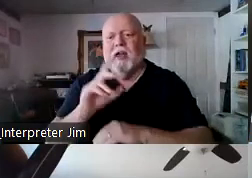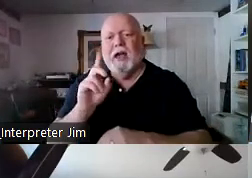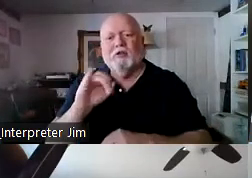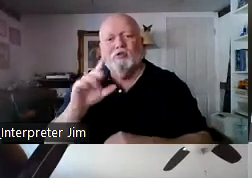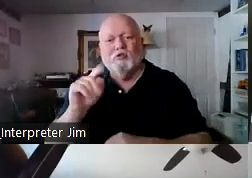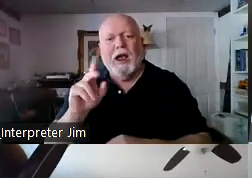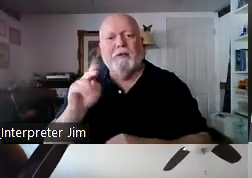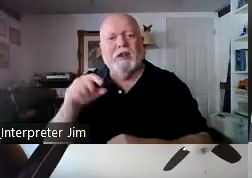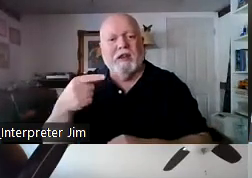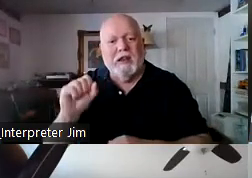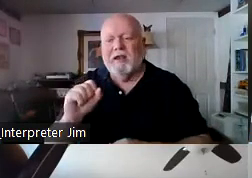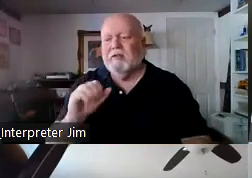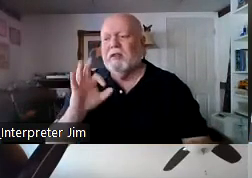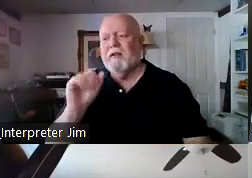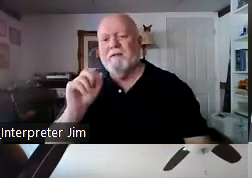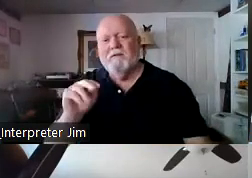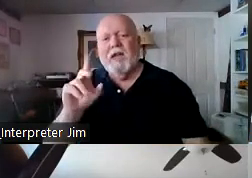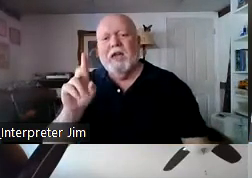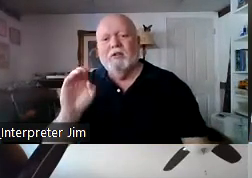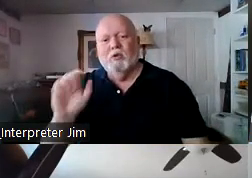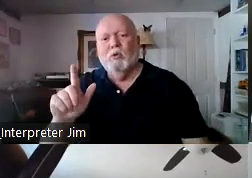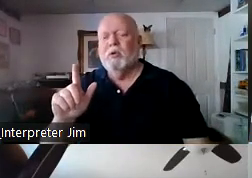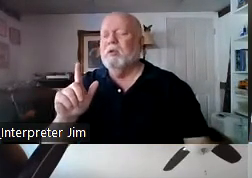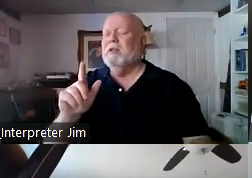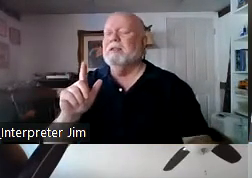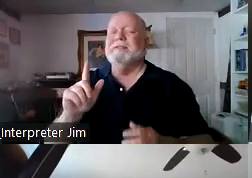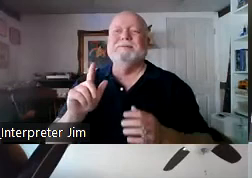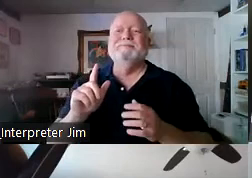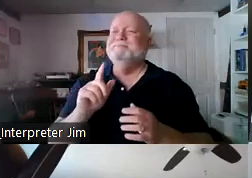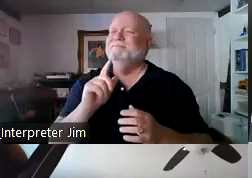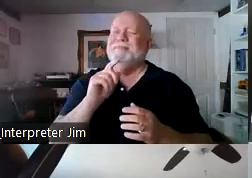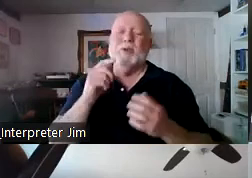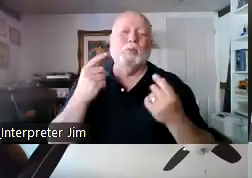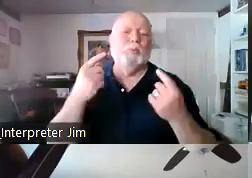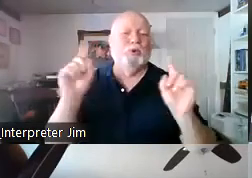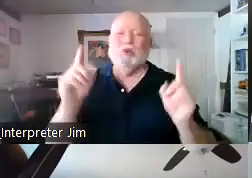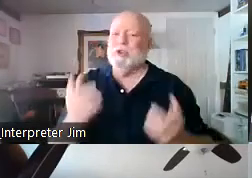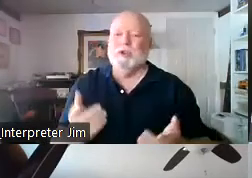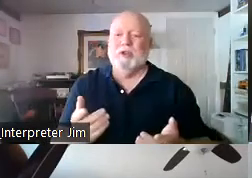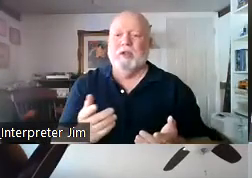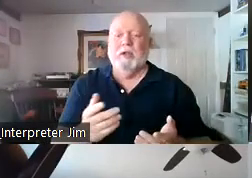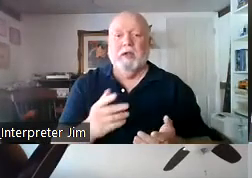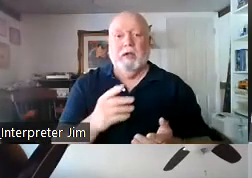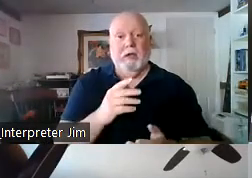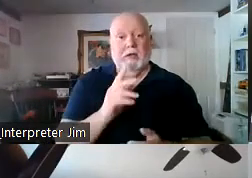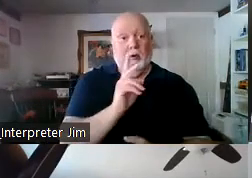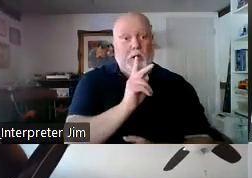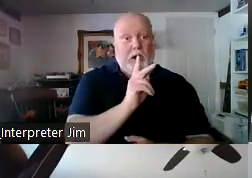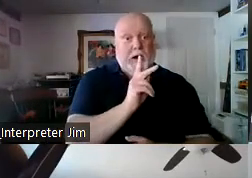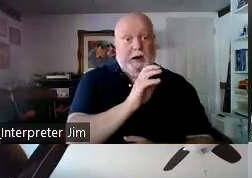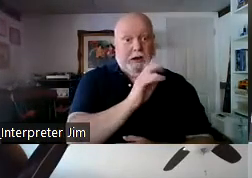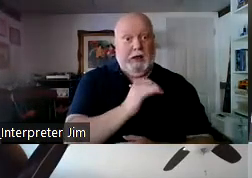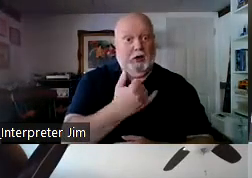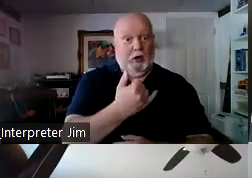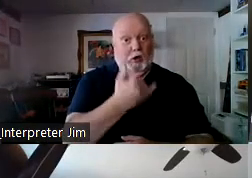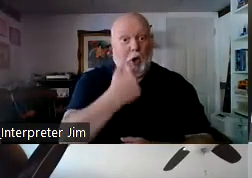several other things I tried just never worked. And so when I got caught that day, when Kelly was talking about that phone call, I couldn't think of what to say, because I just